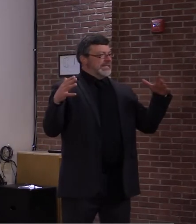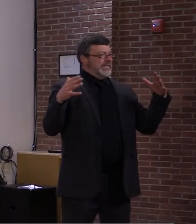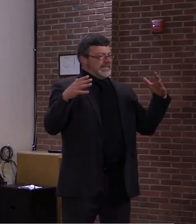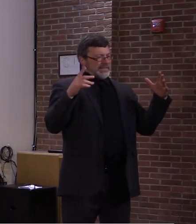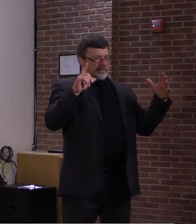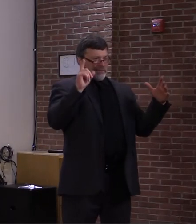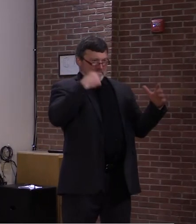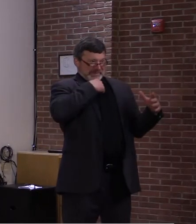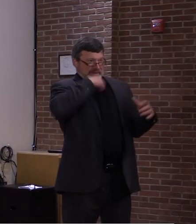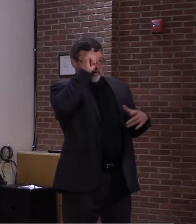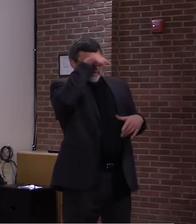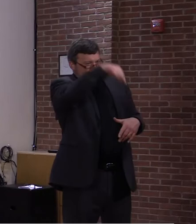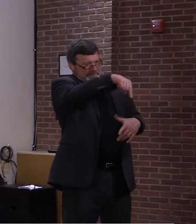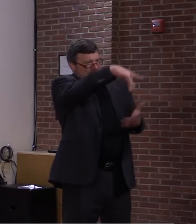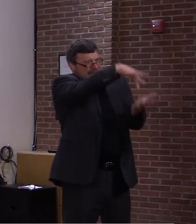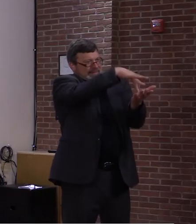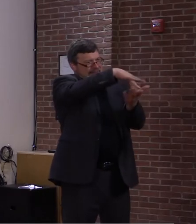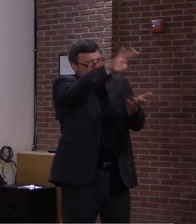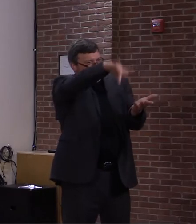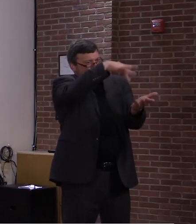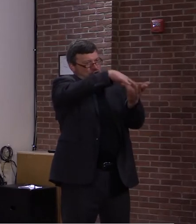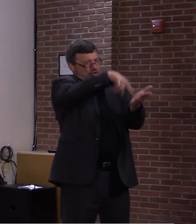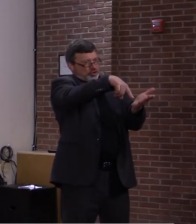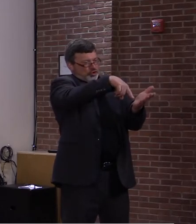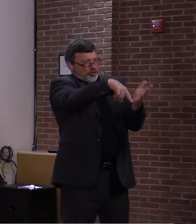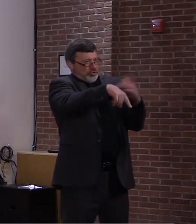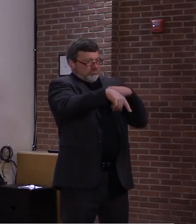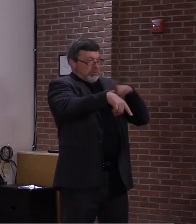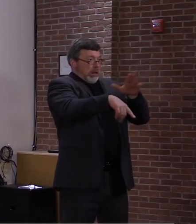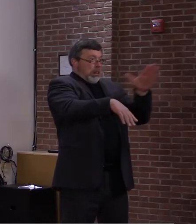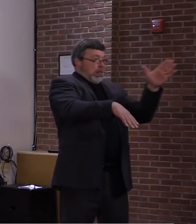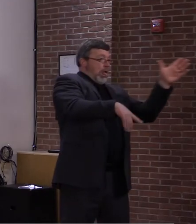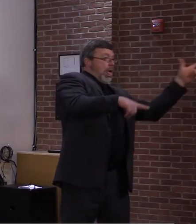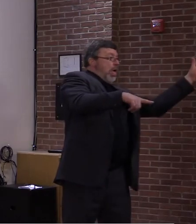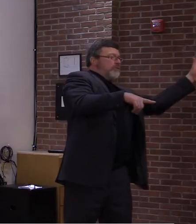don't because they're overwhelmed, and